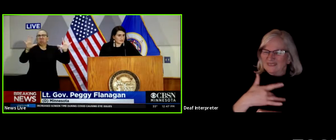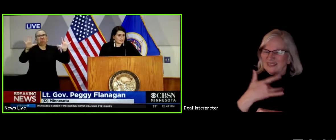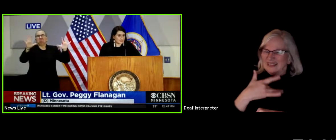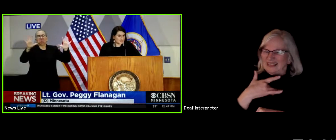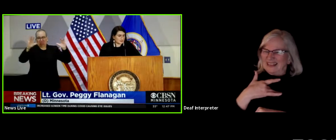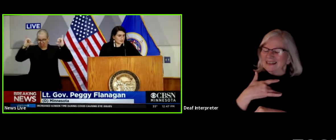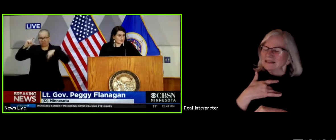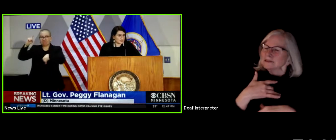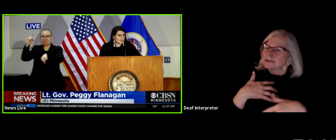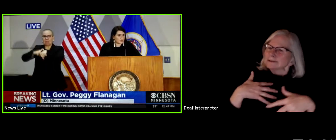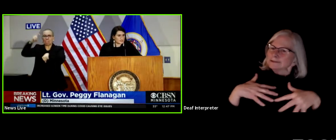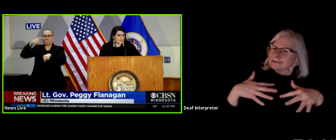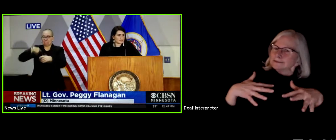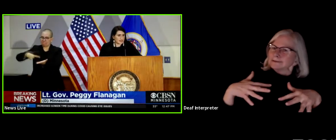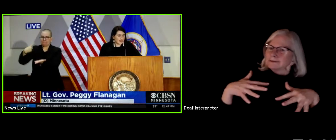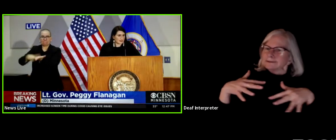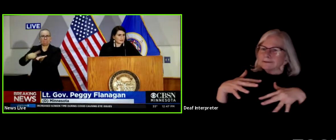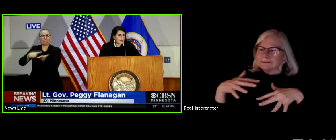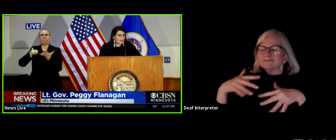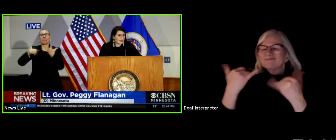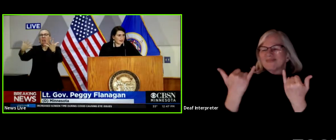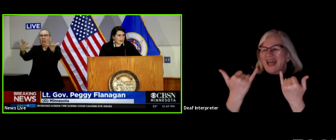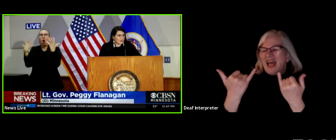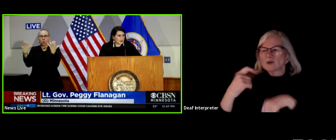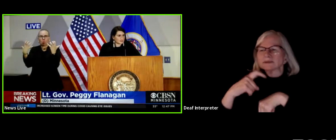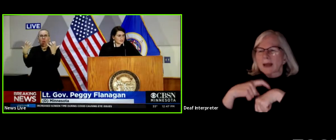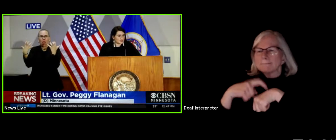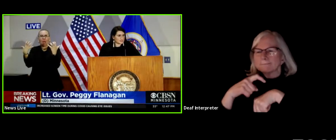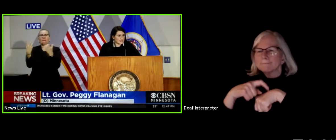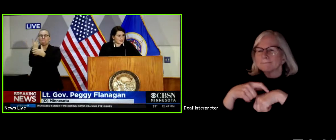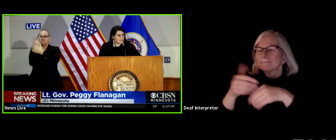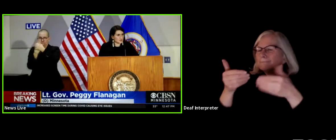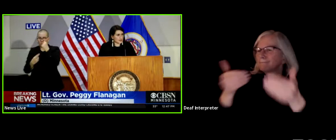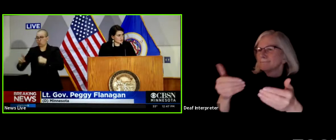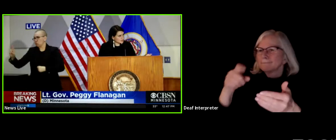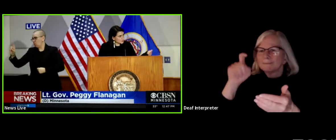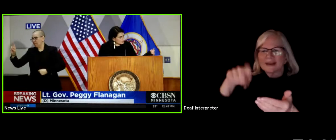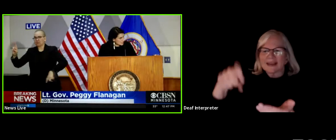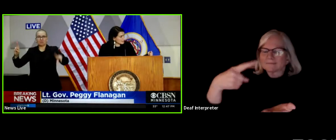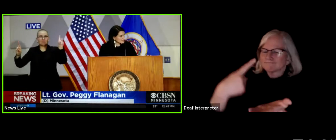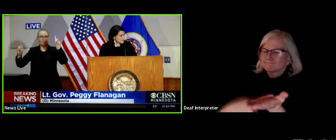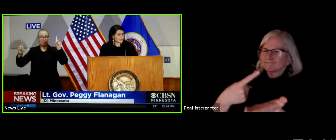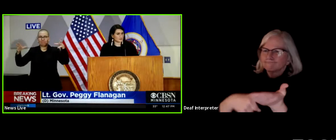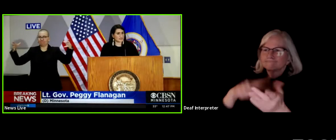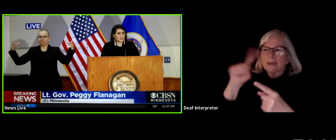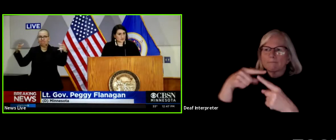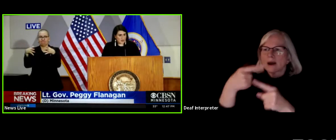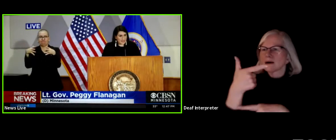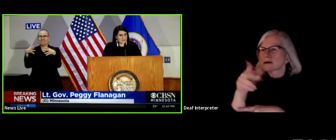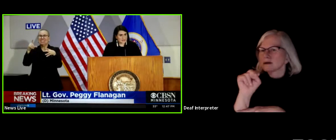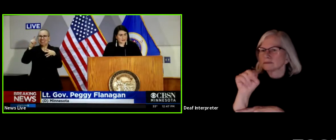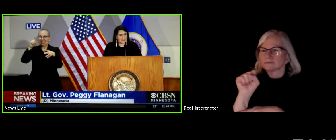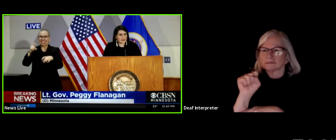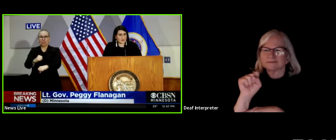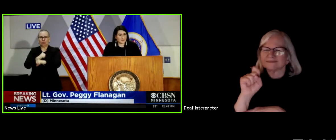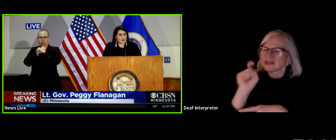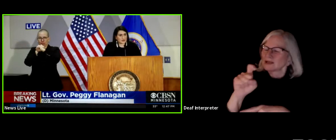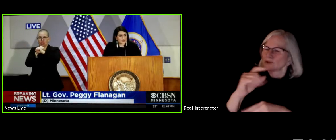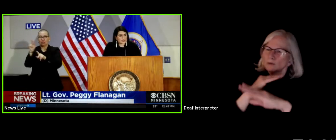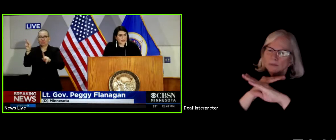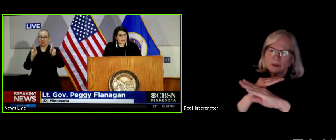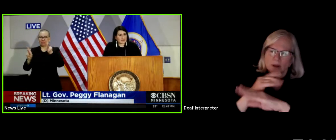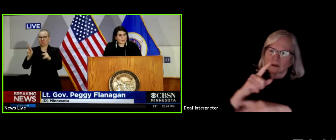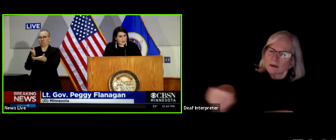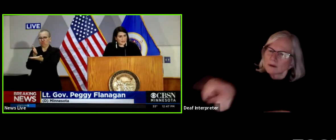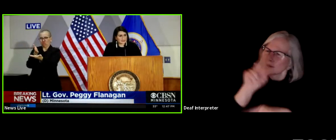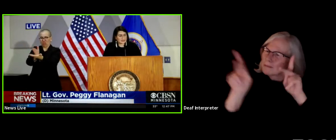robust conversation with folks on both sides of the aisle about those needs to absolutely protect people's rights, but